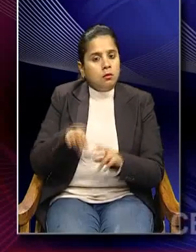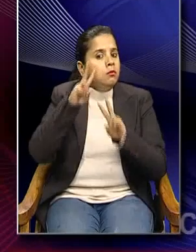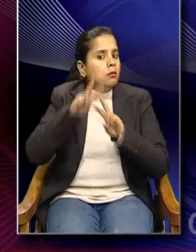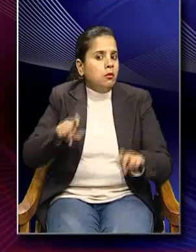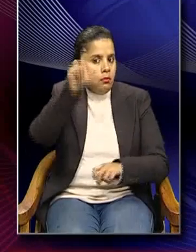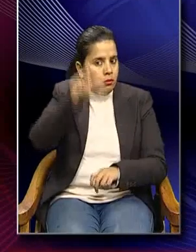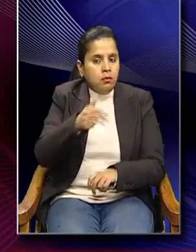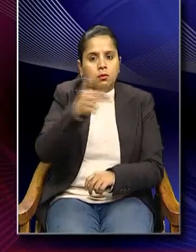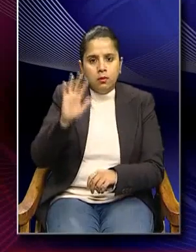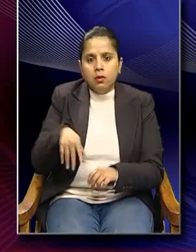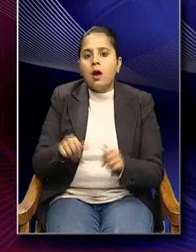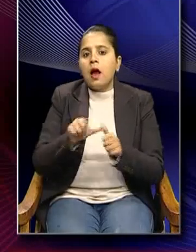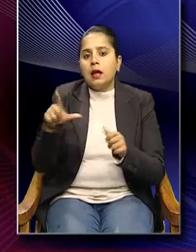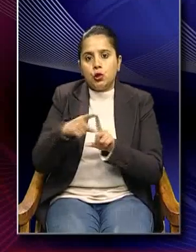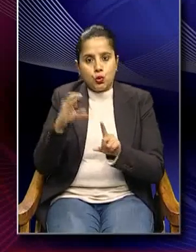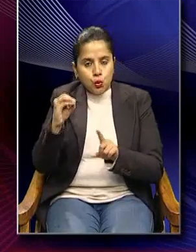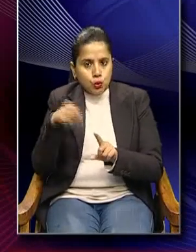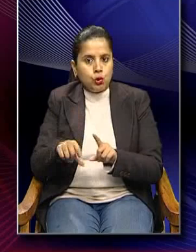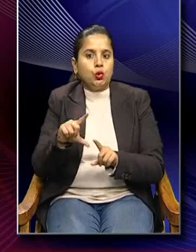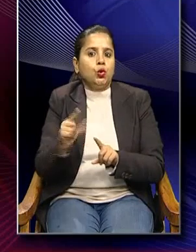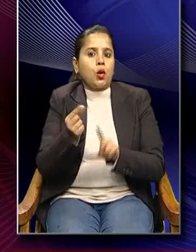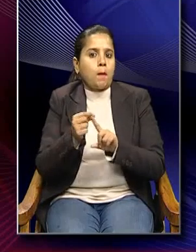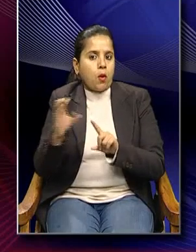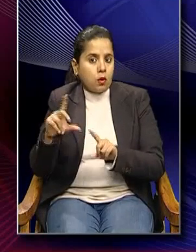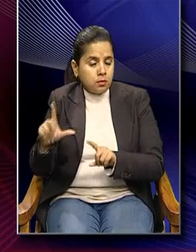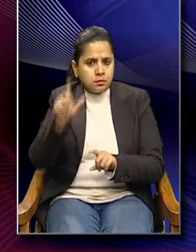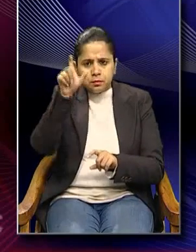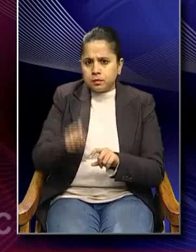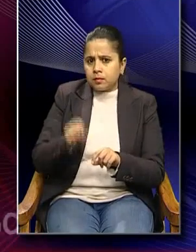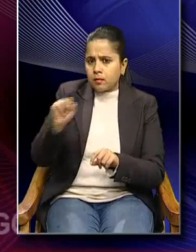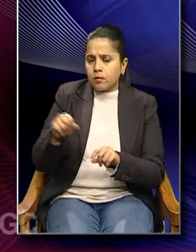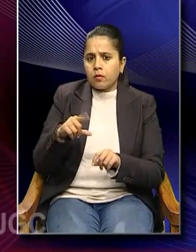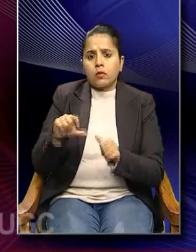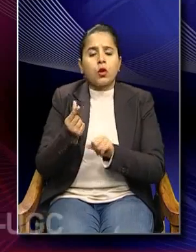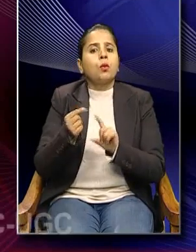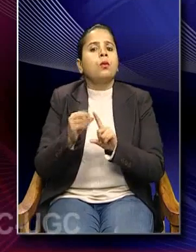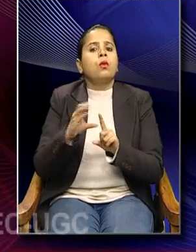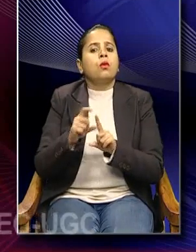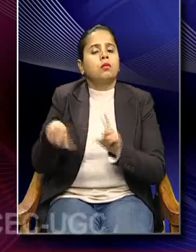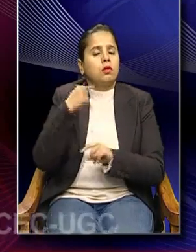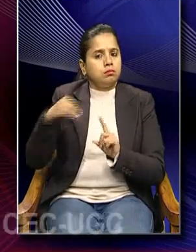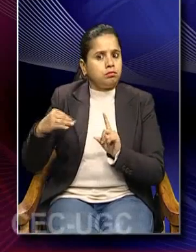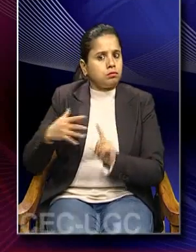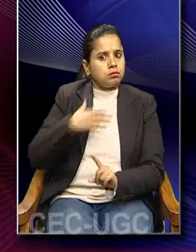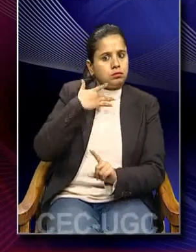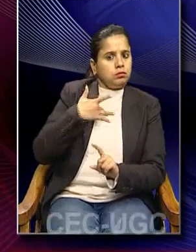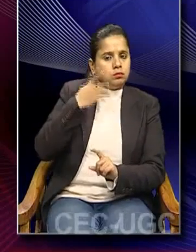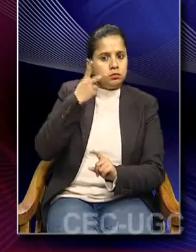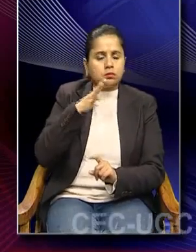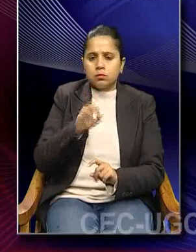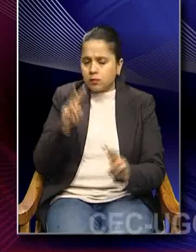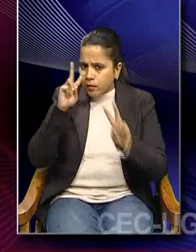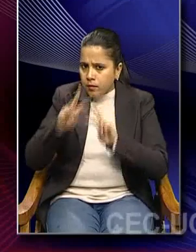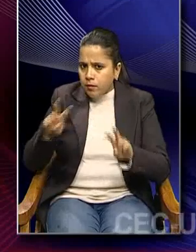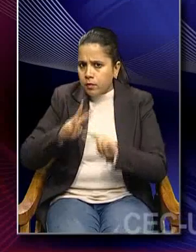researcher named as Aldo Leopold. Aldo Leopold was influential in determining